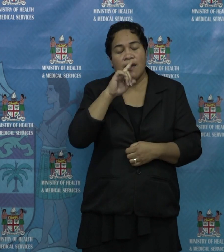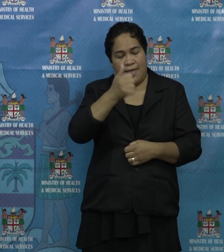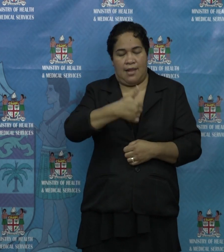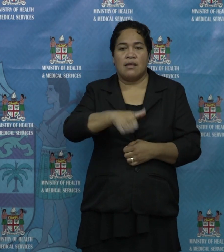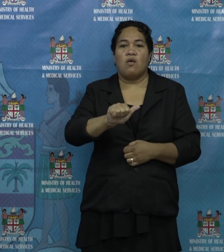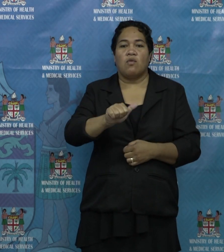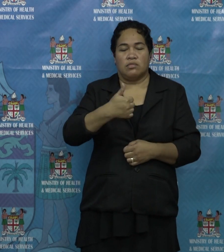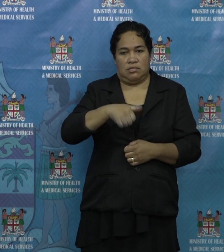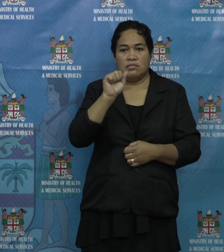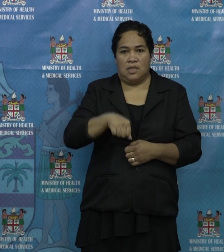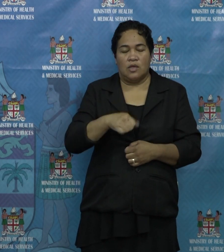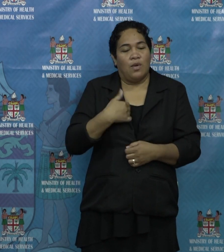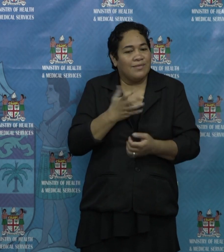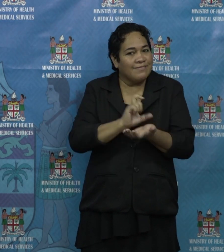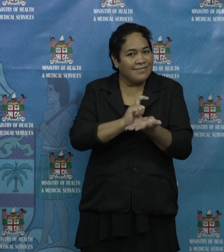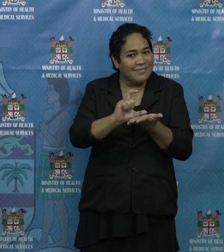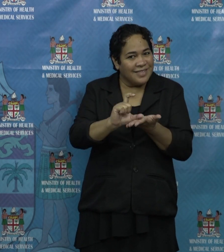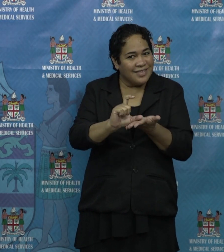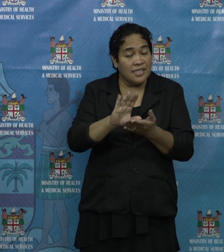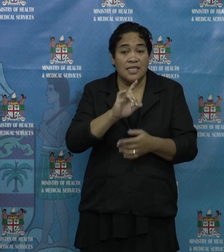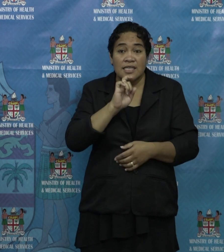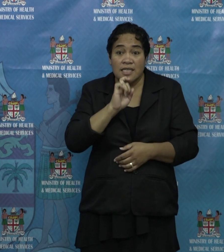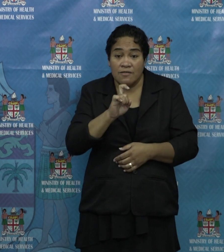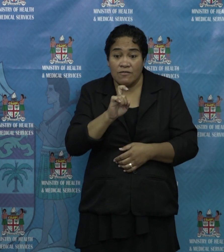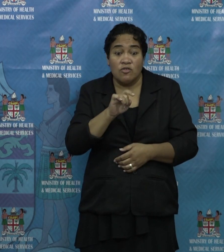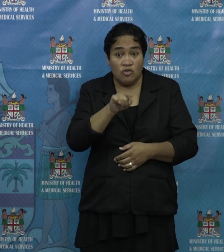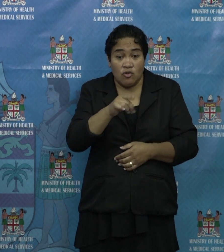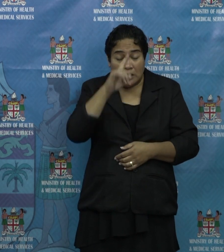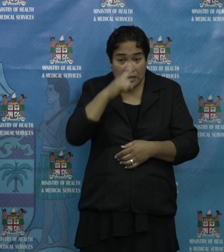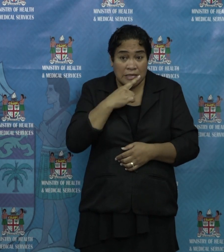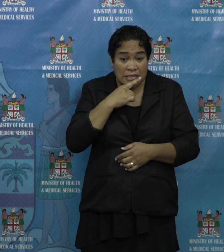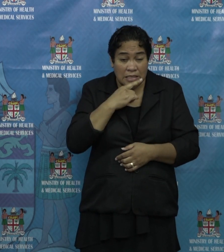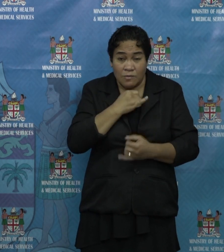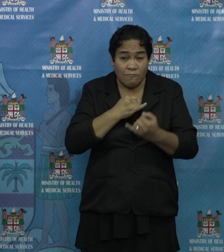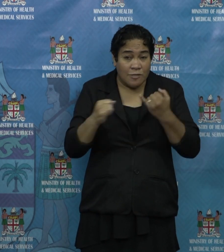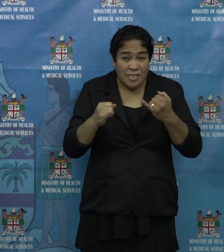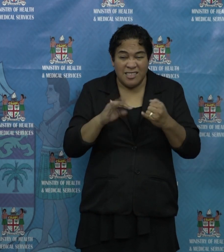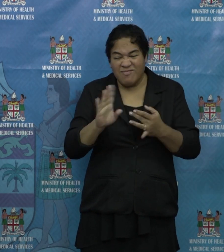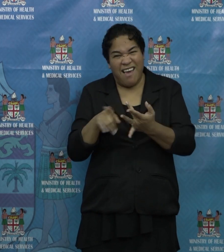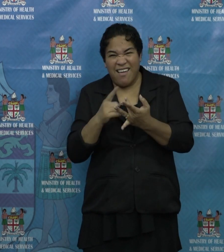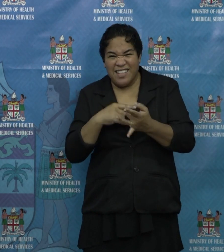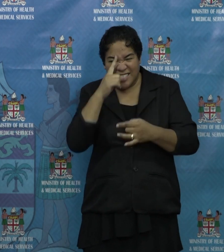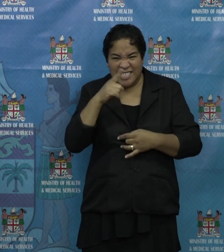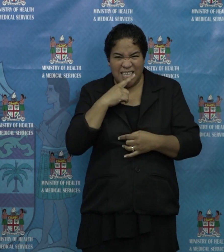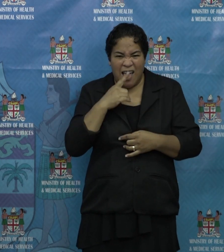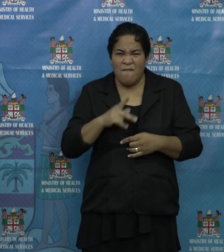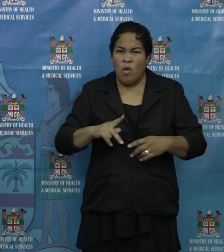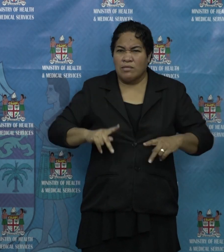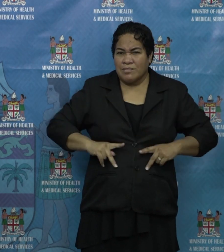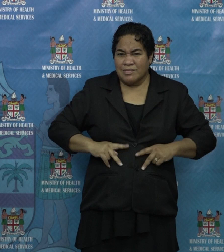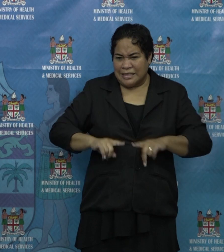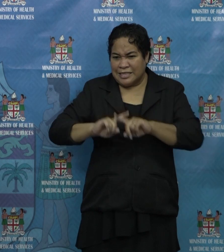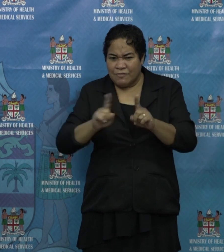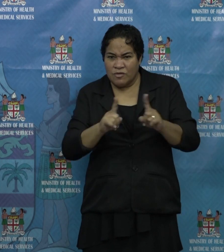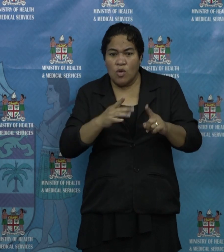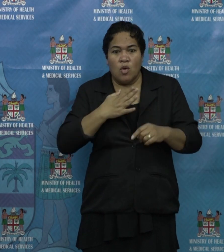clear from day one of this outbreak. So anyone can receive treatment if they need it. That has included kidney dialysis patients who need to travel